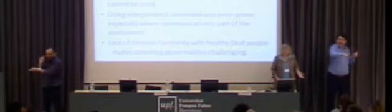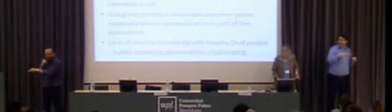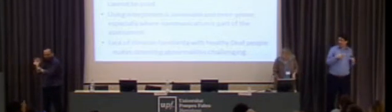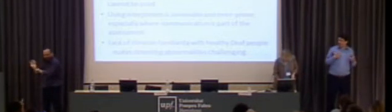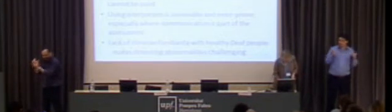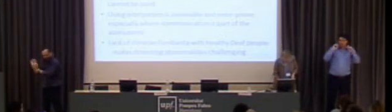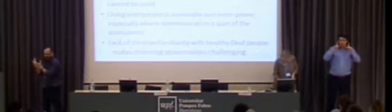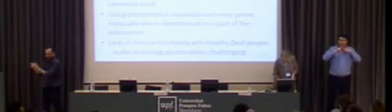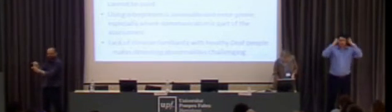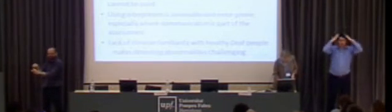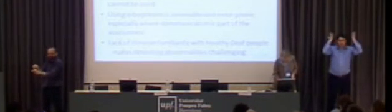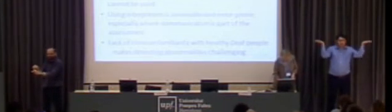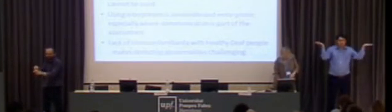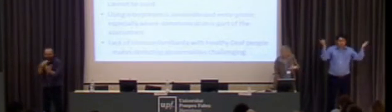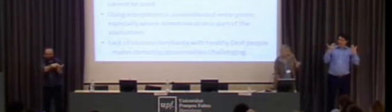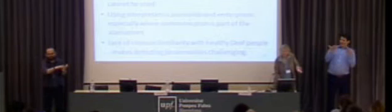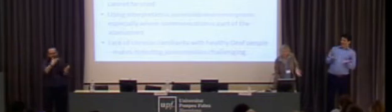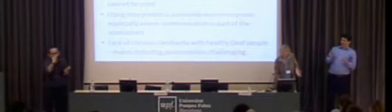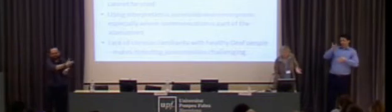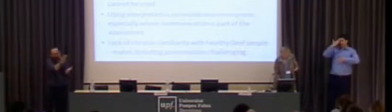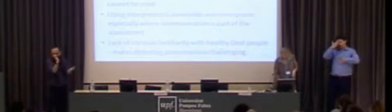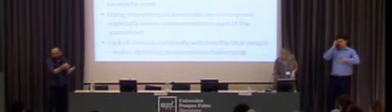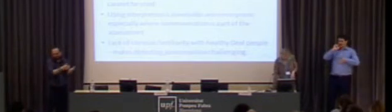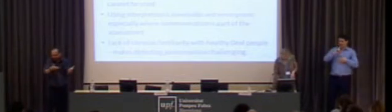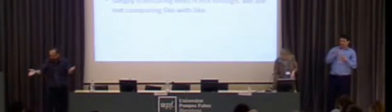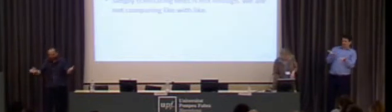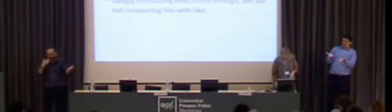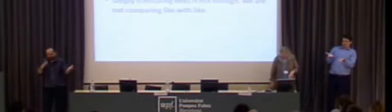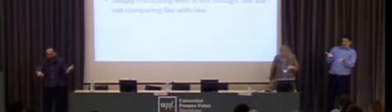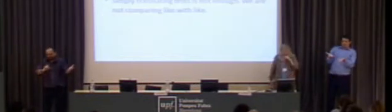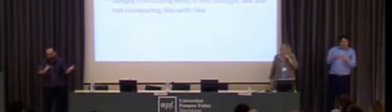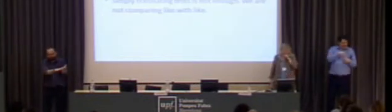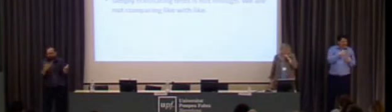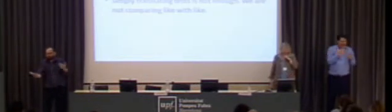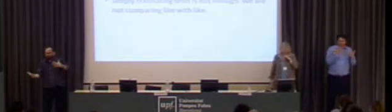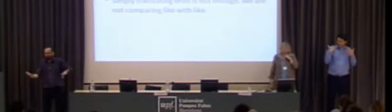what the problems are. I mean, they've not seen any deaf people.